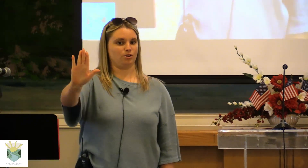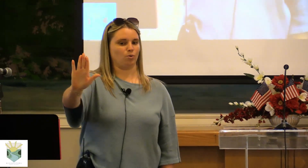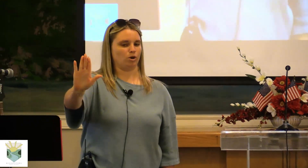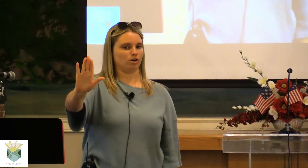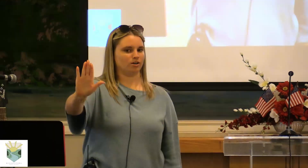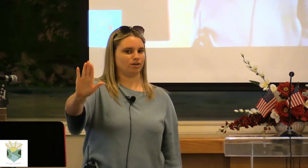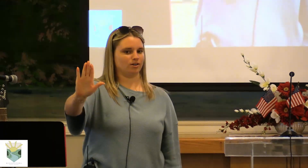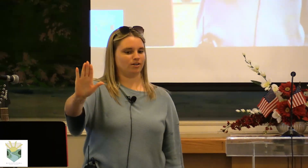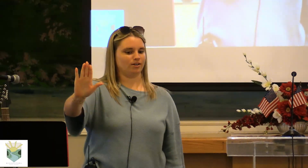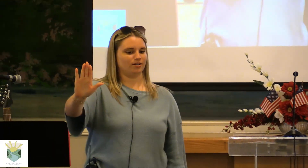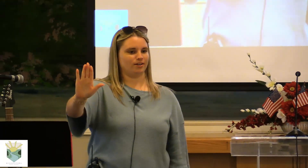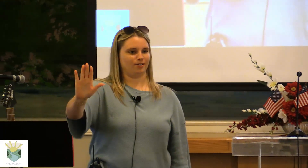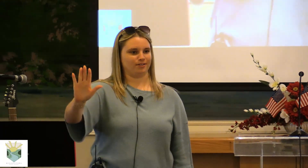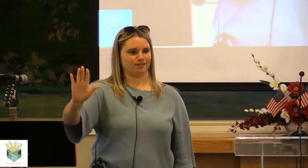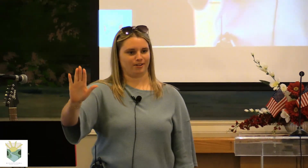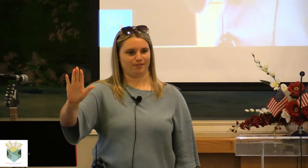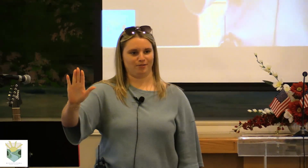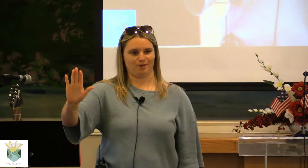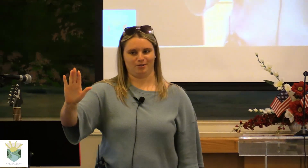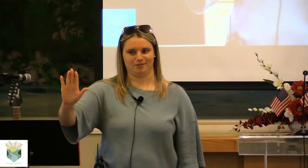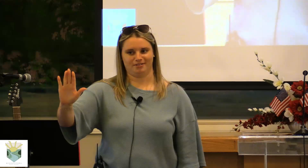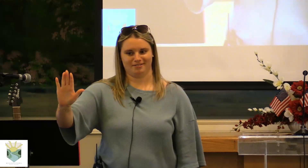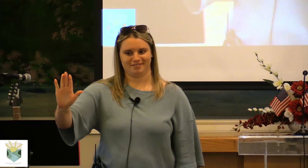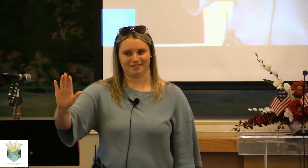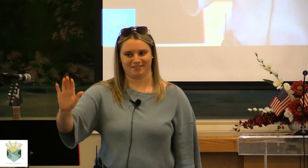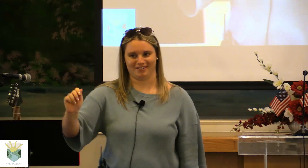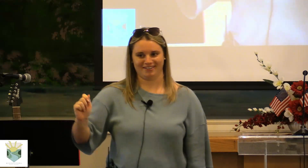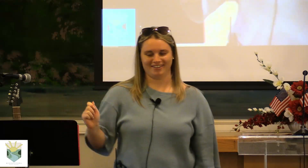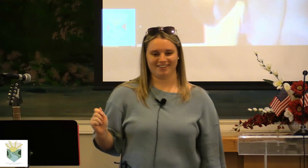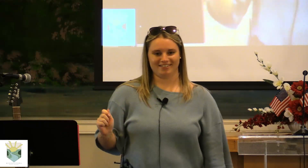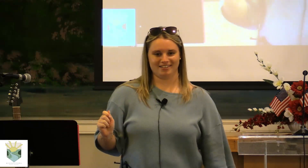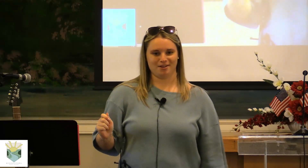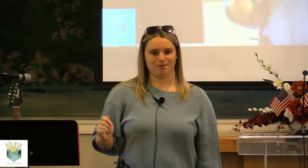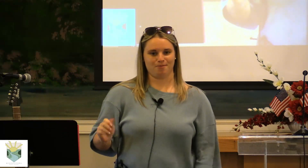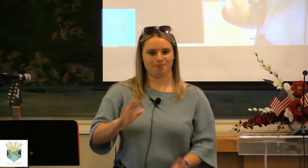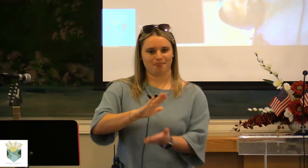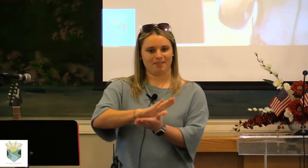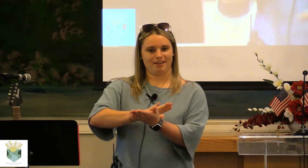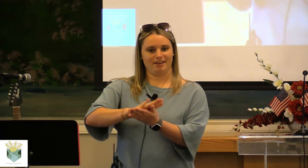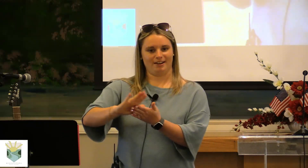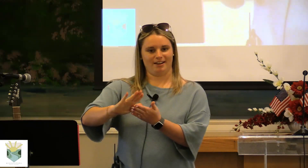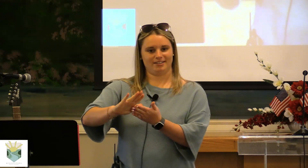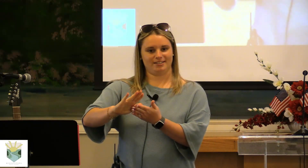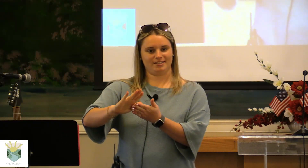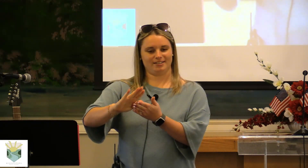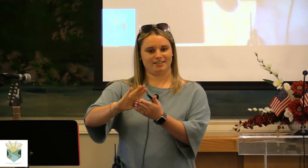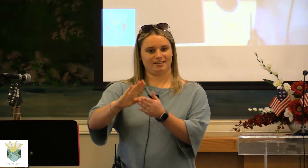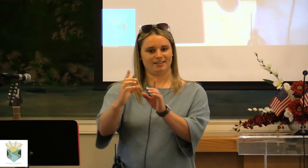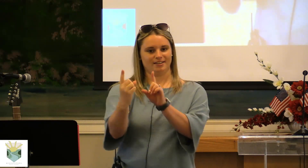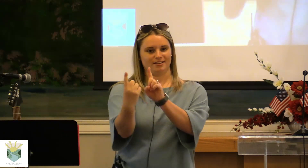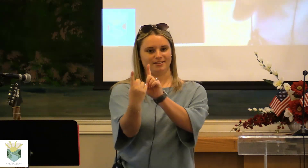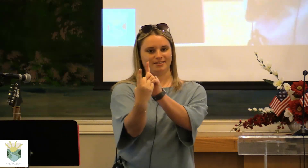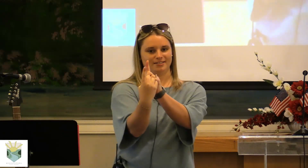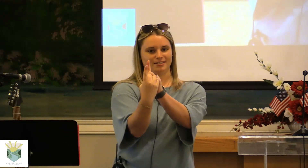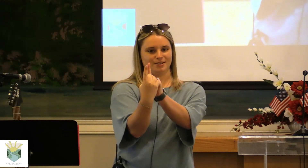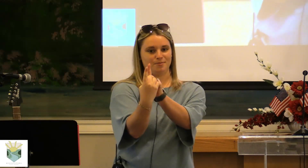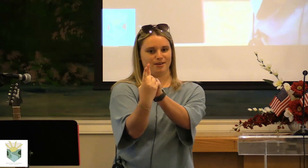your. I know that's a lot of information. Sorry. So, nice to